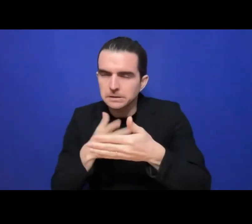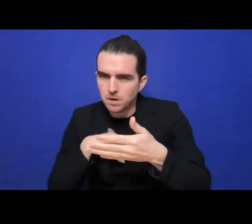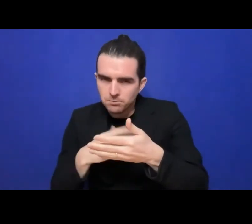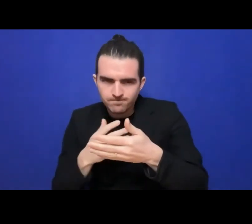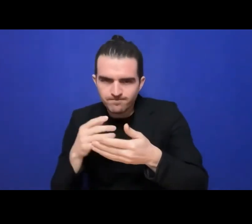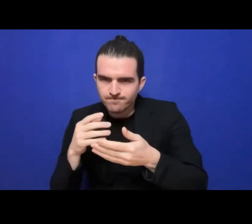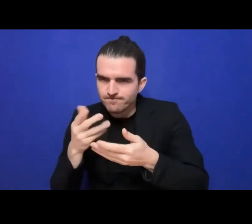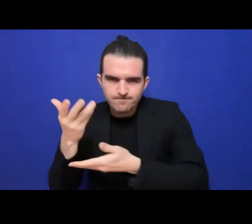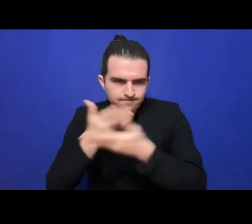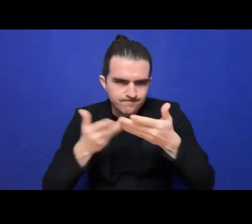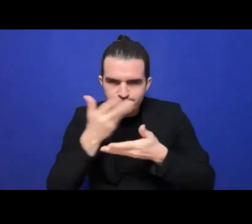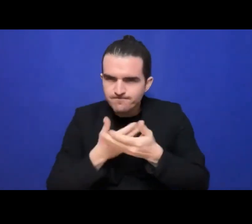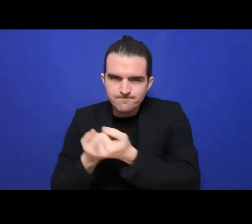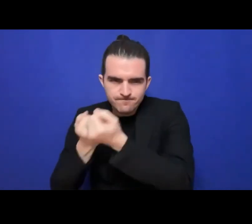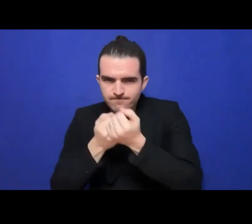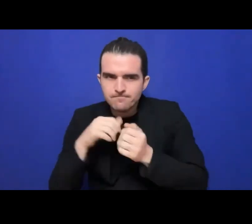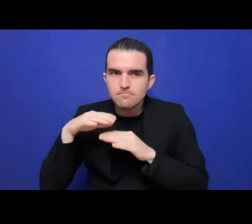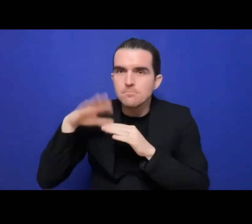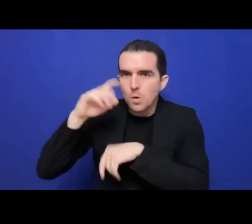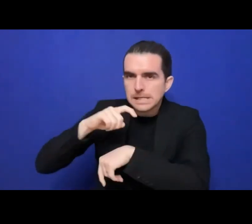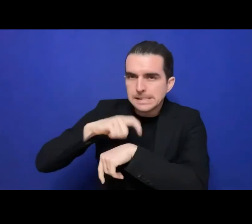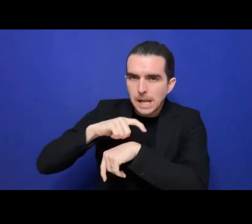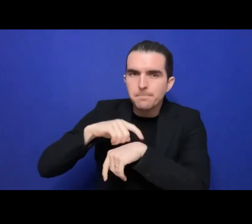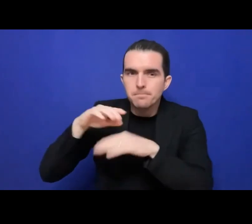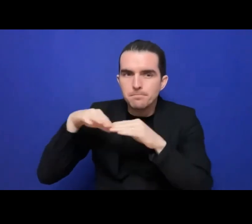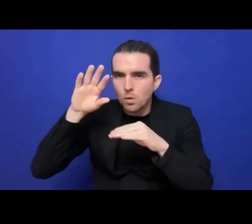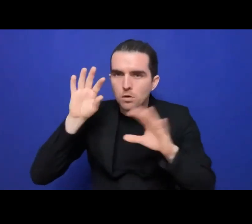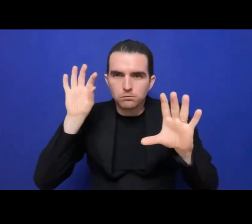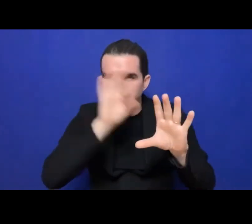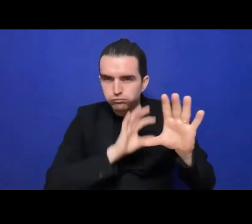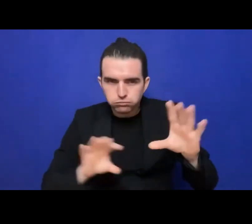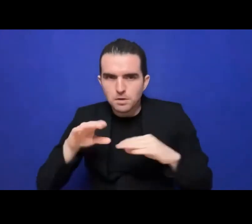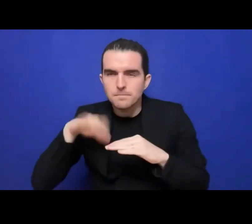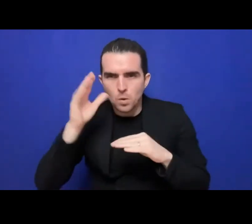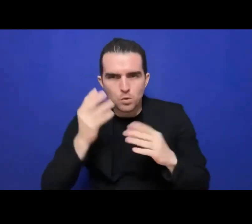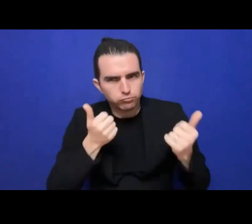provisional areas for women and young girls.